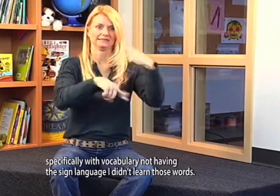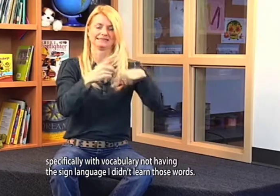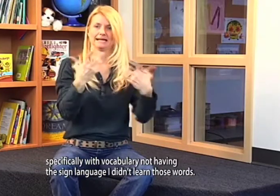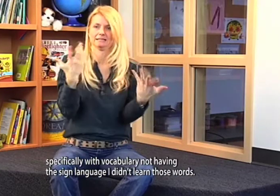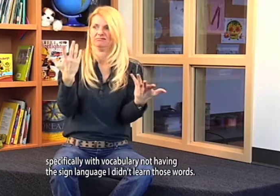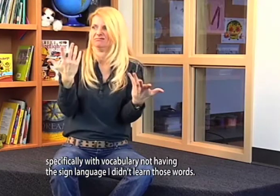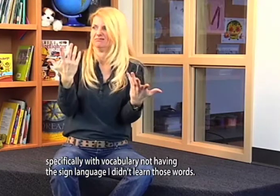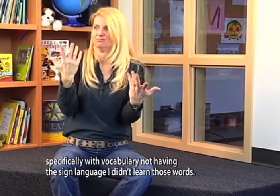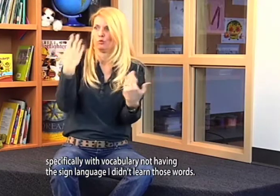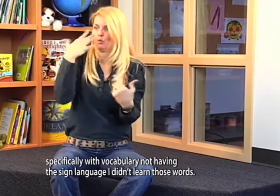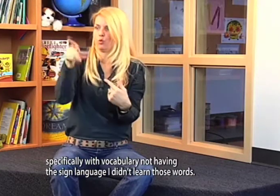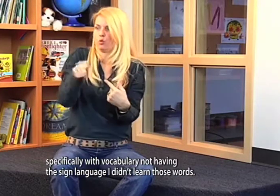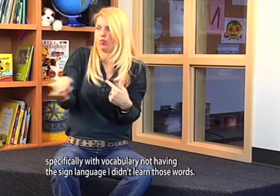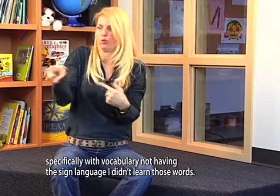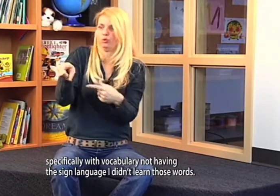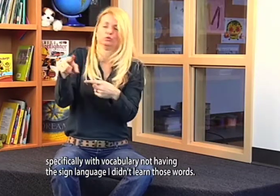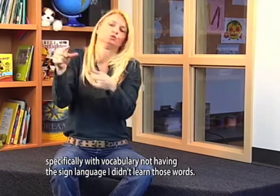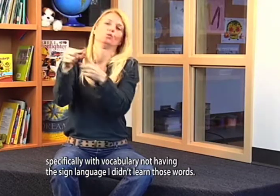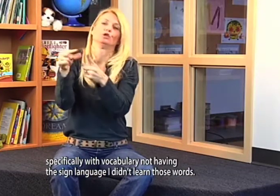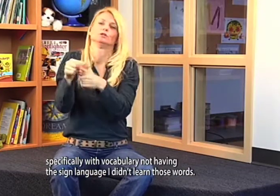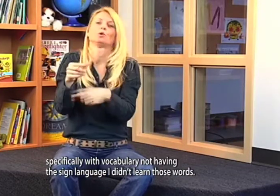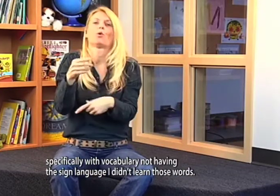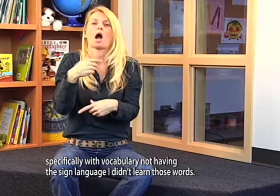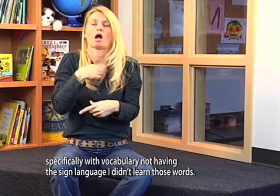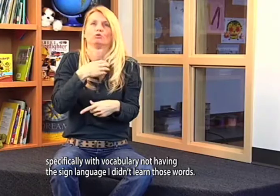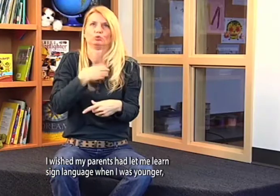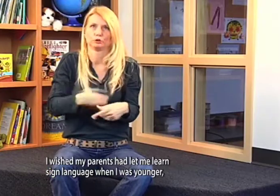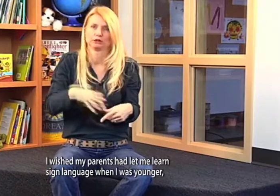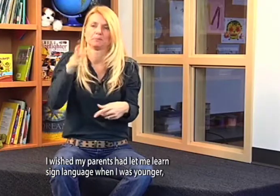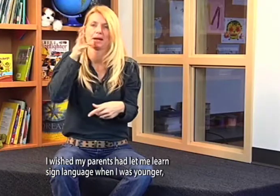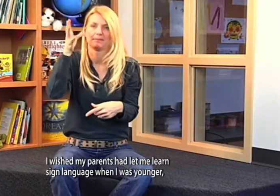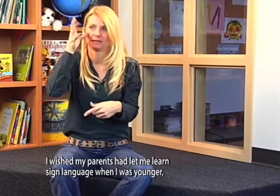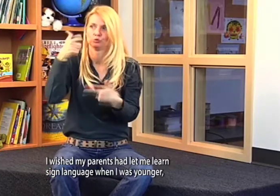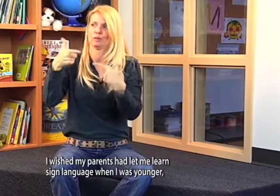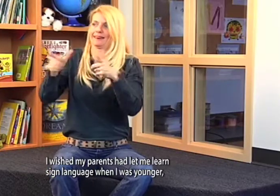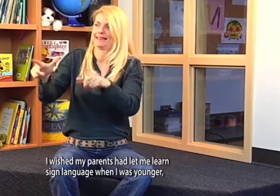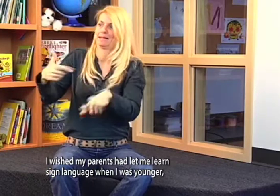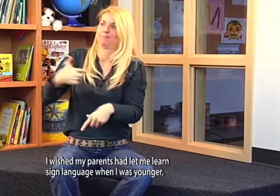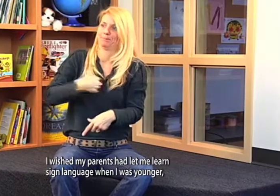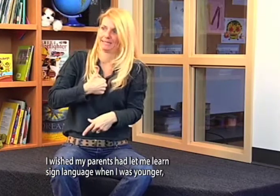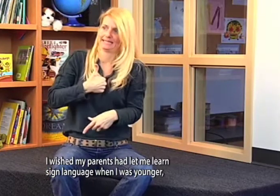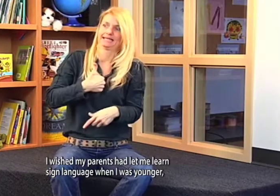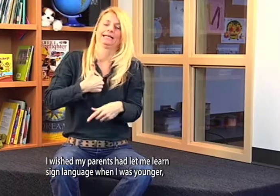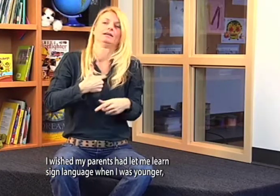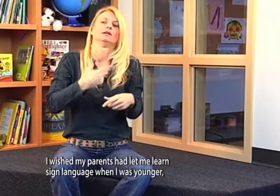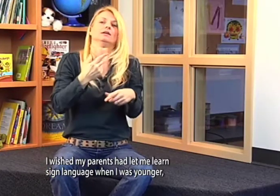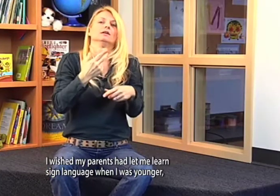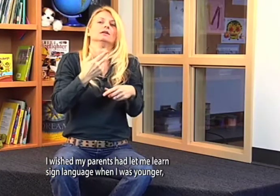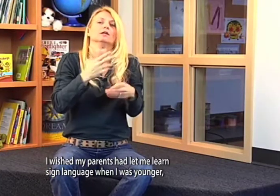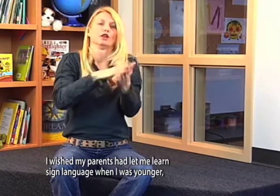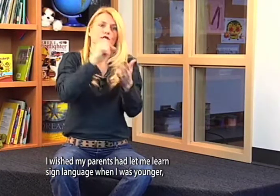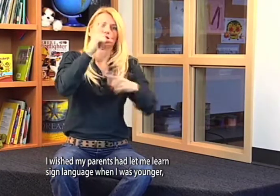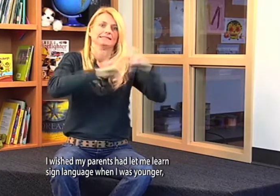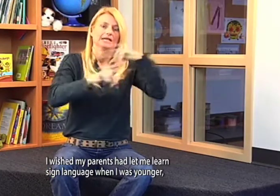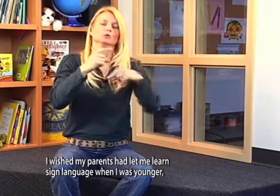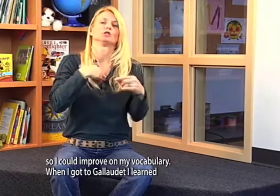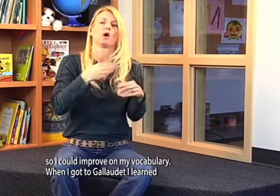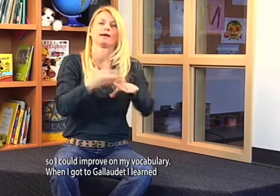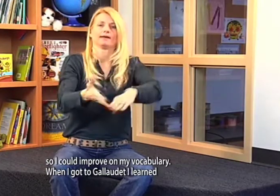vocabulary. Not having the sign language, I didn't learn those words. I wish my parents had let me learn sign language when I was younger so